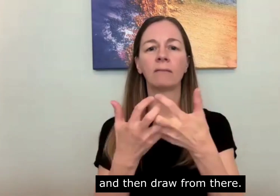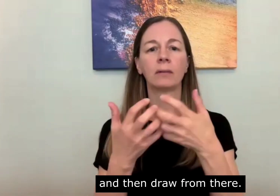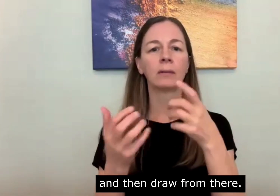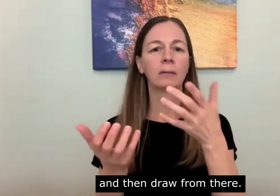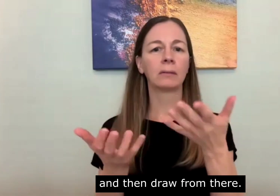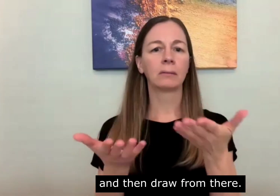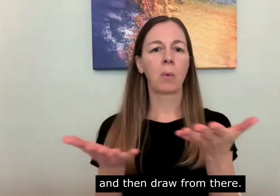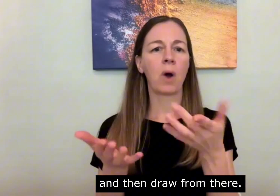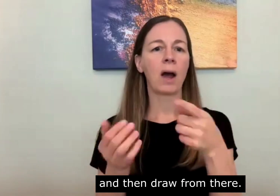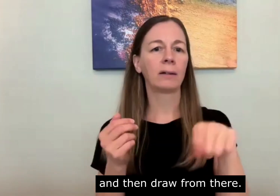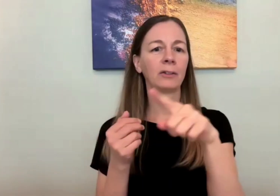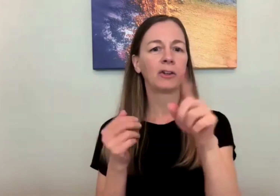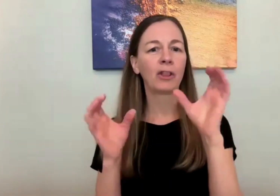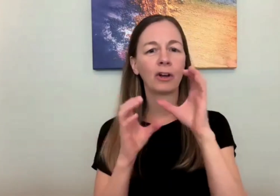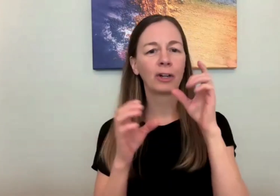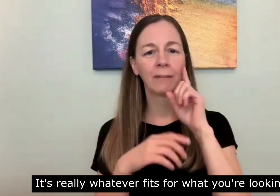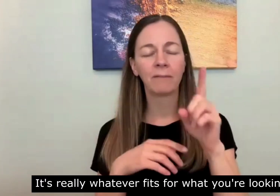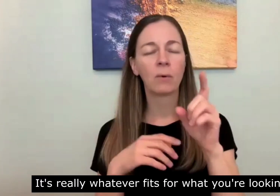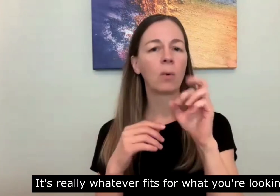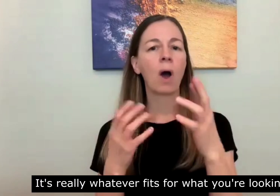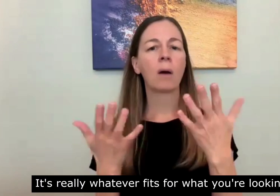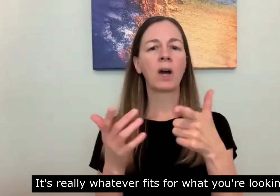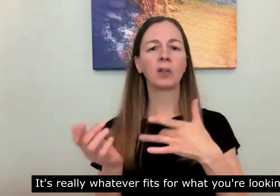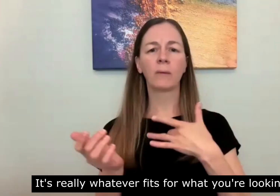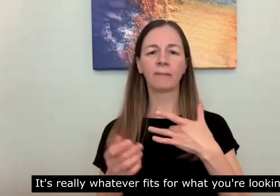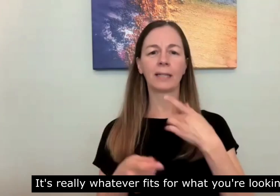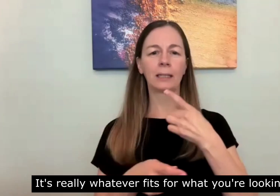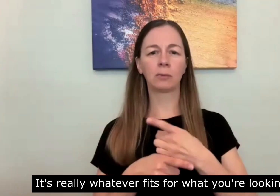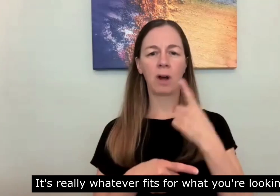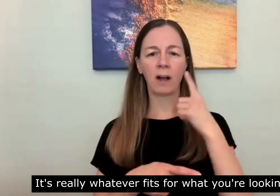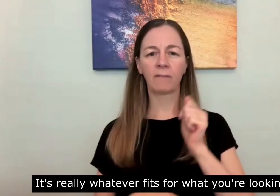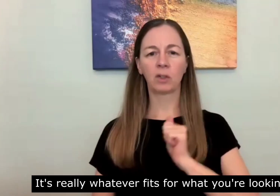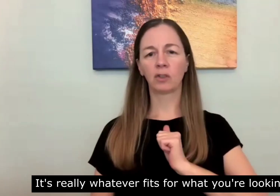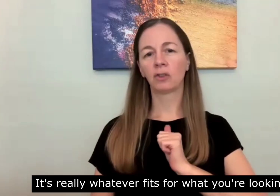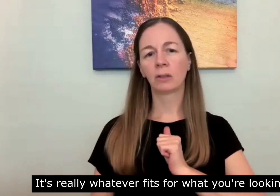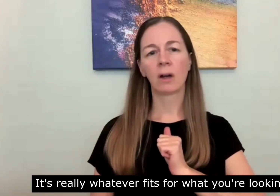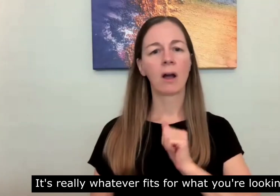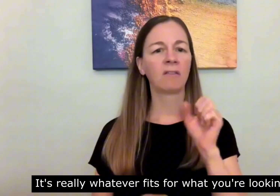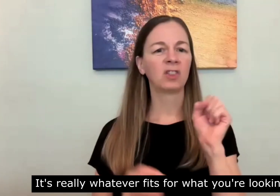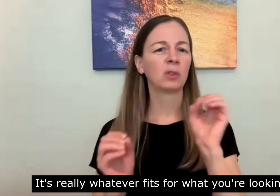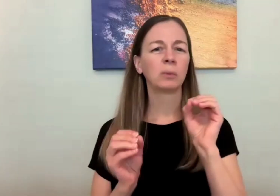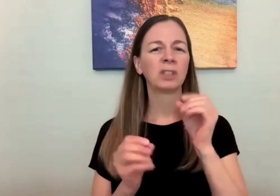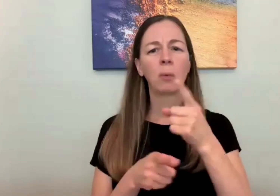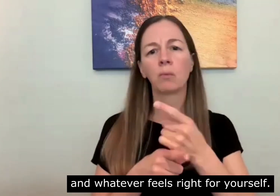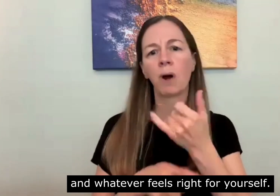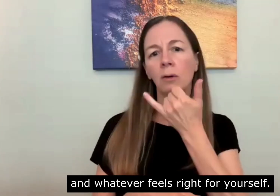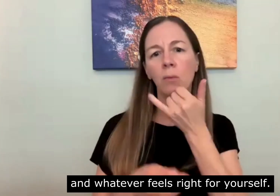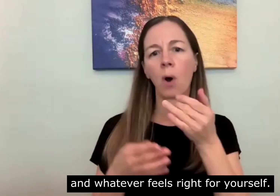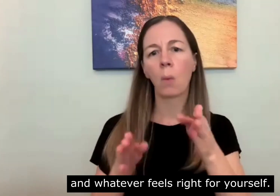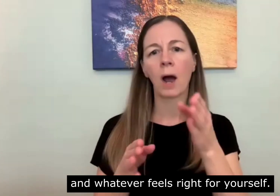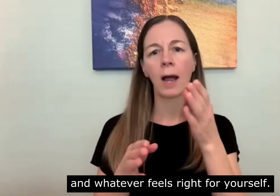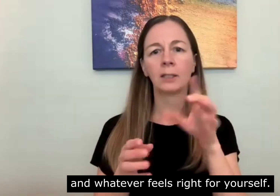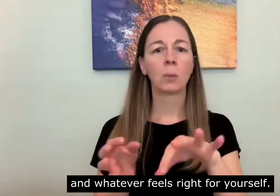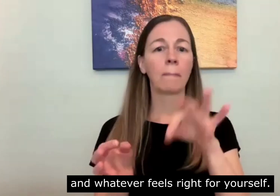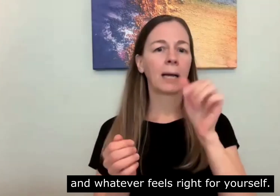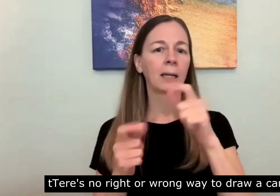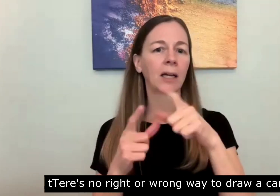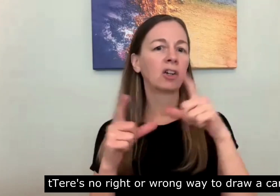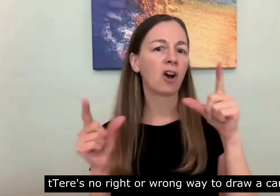there. It's really whatever fits for what you're looking for and whatever feels right for yourself. There's no right or wrong